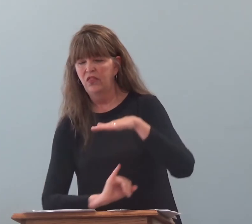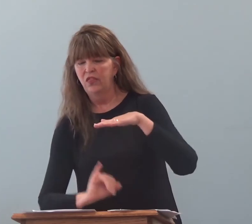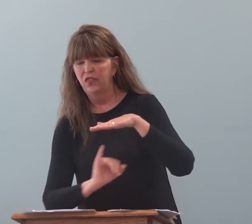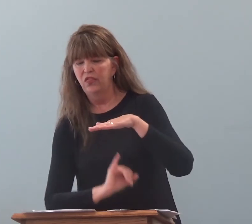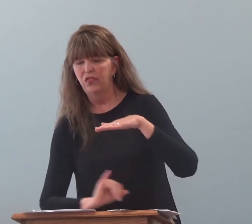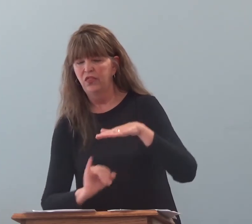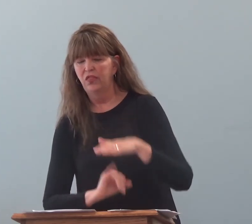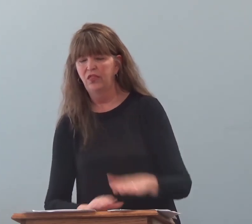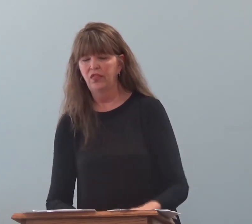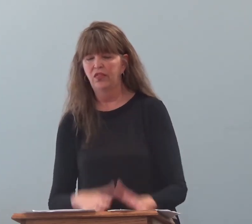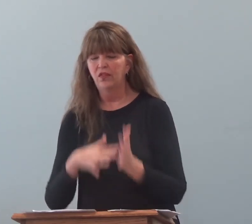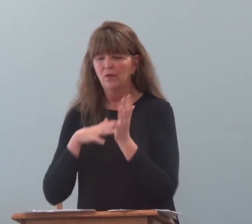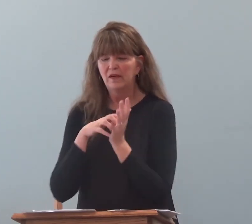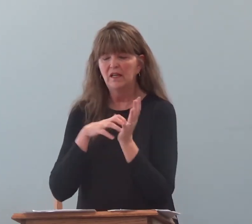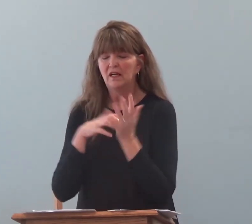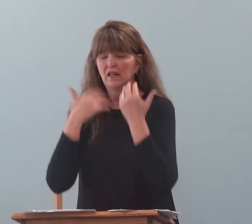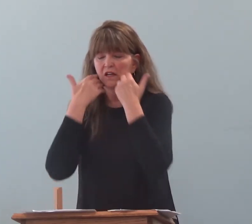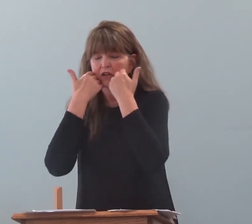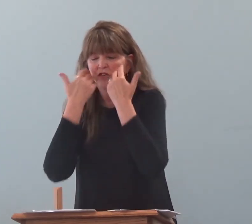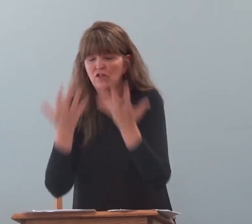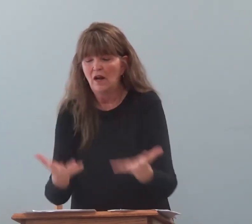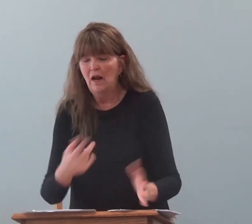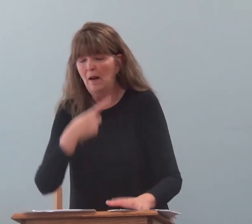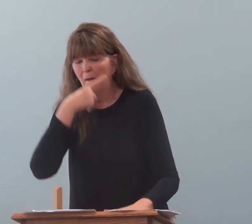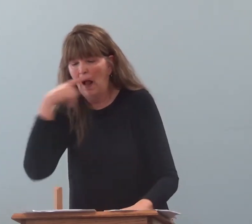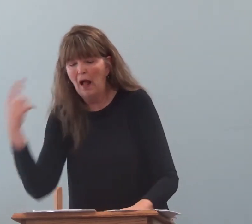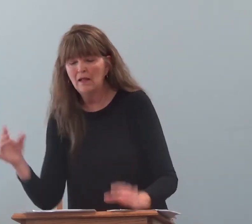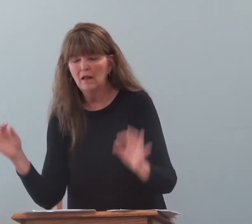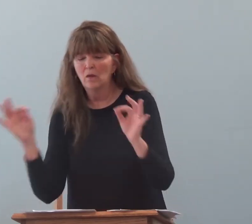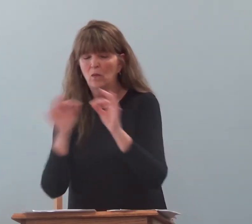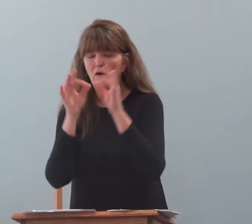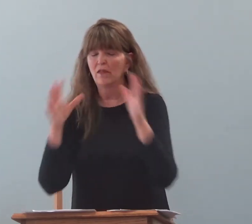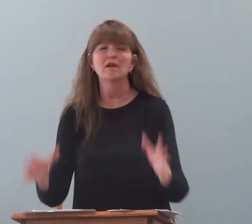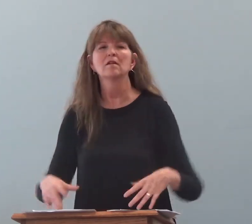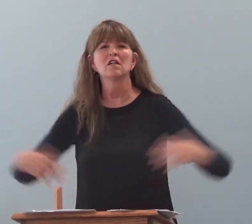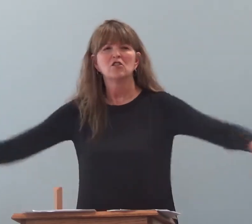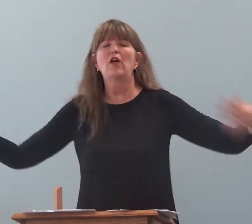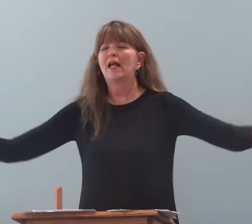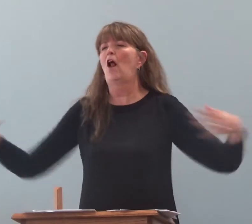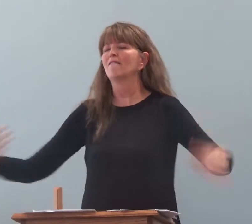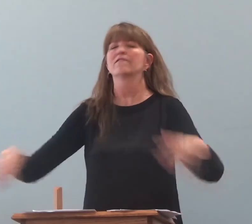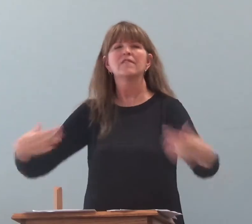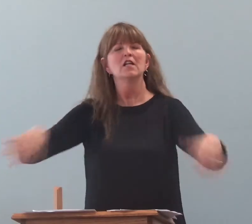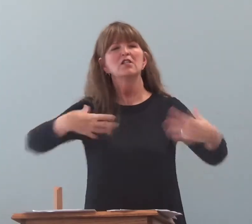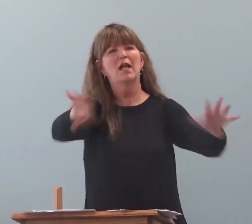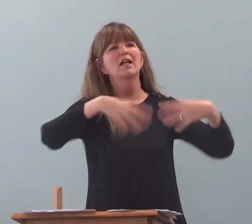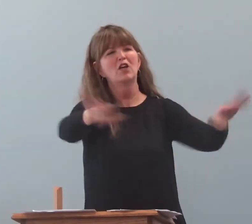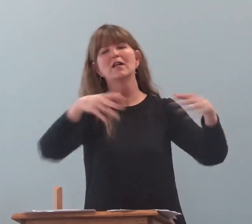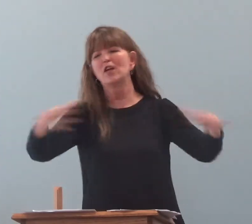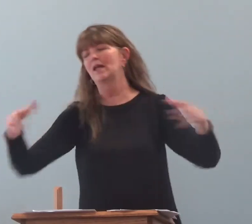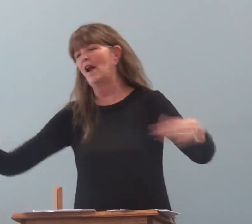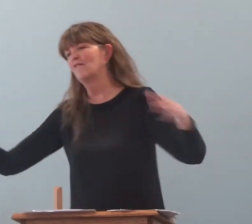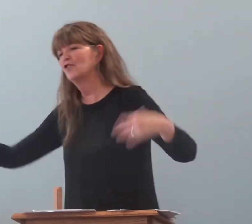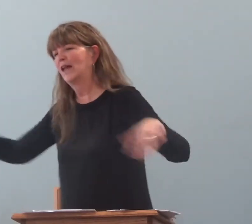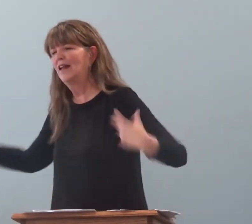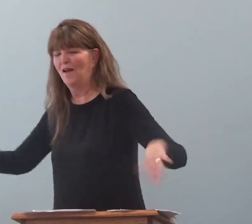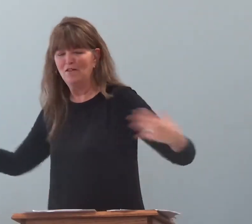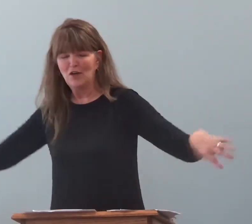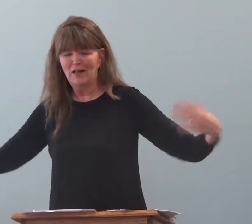inferior, weak, shamed, and ugly. So shake all